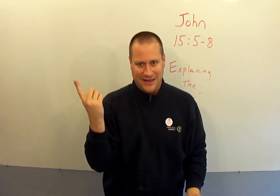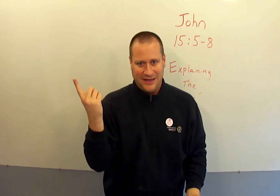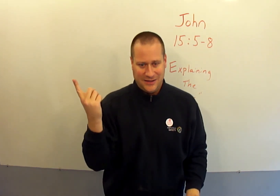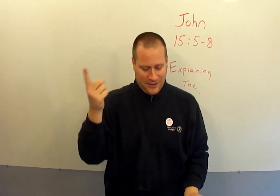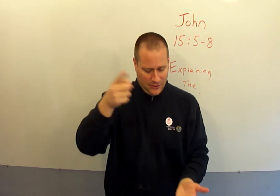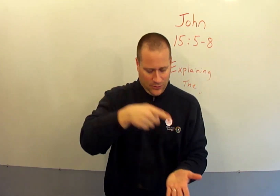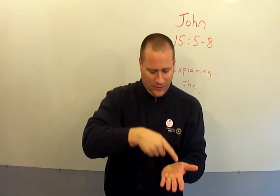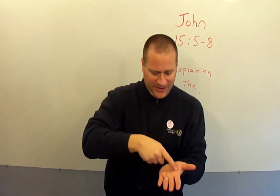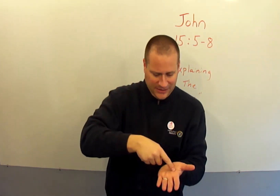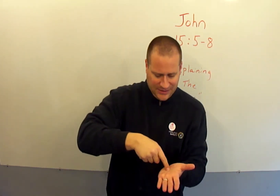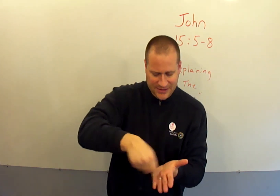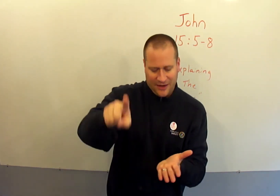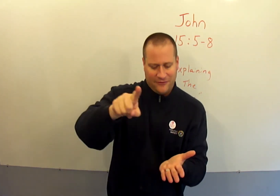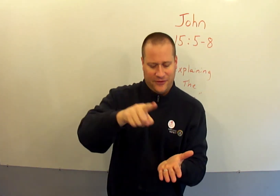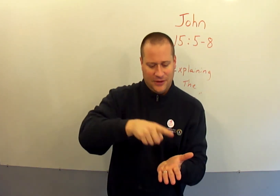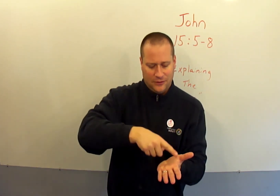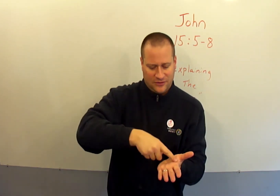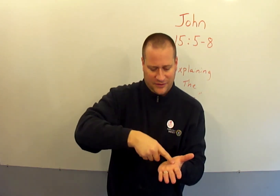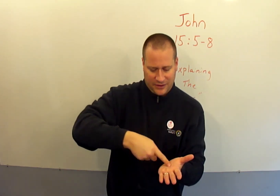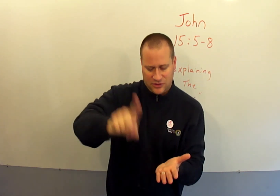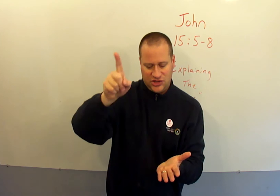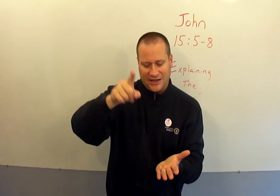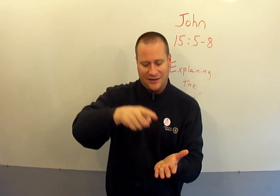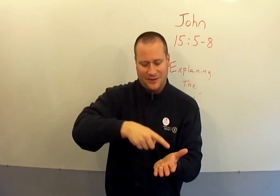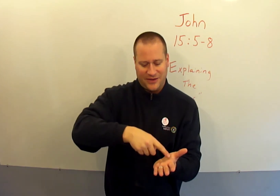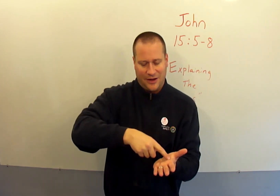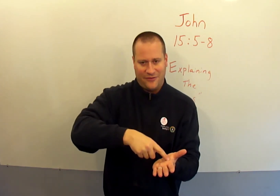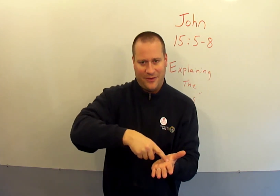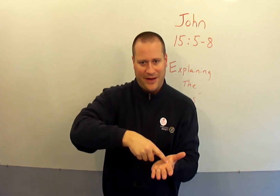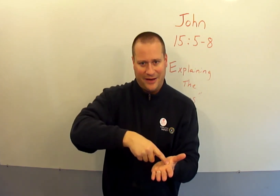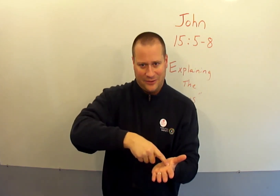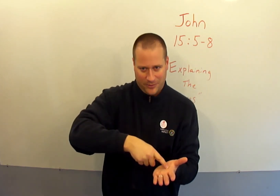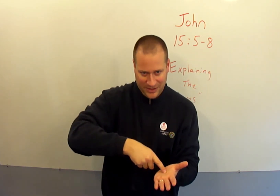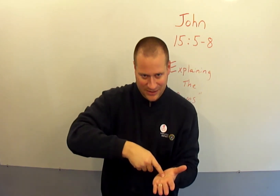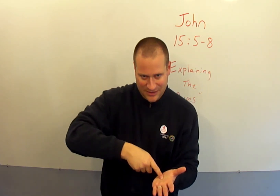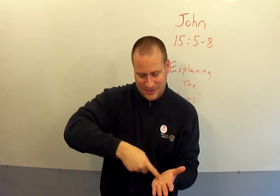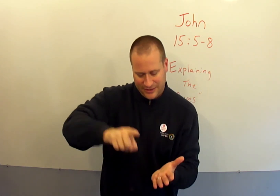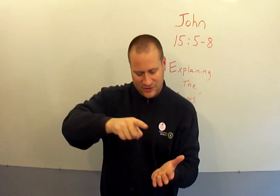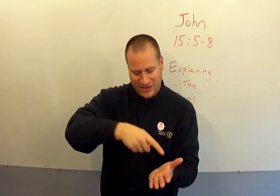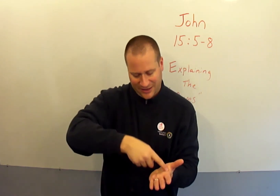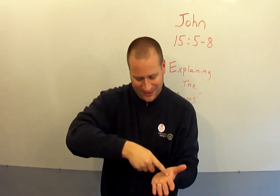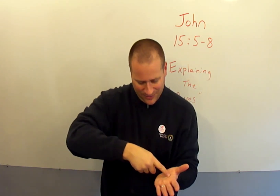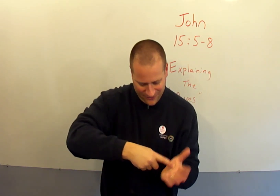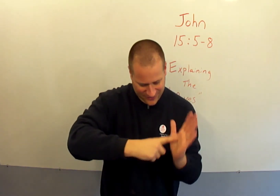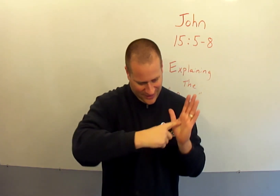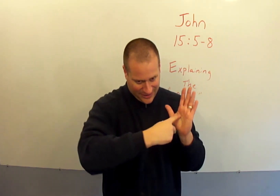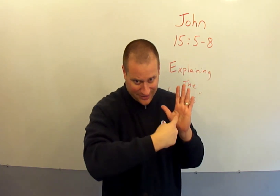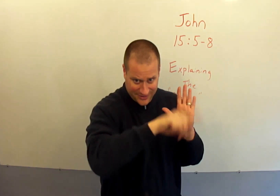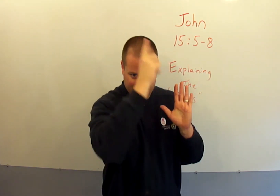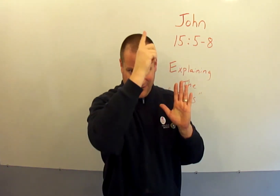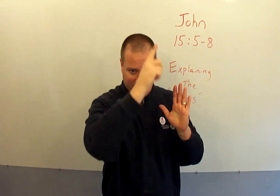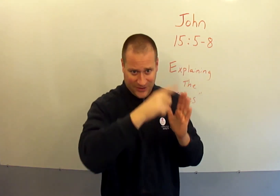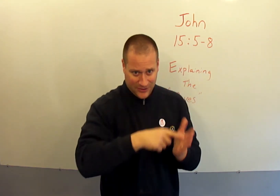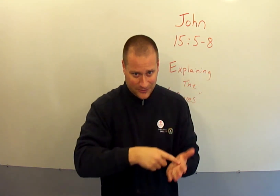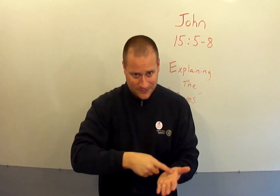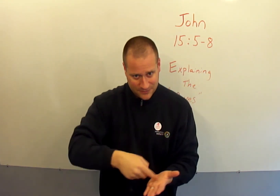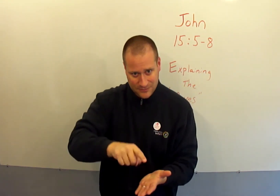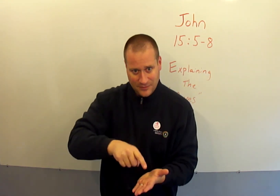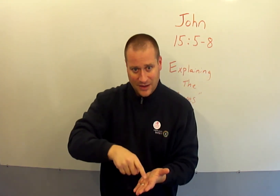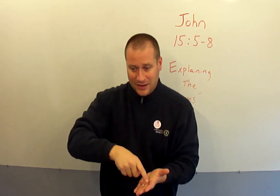it will be done for you. So it's like you're checking something off on the box. It will be like you're checking something off as done for you. And